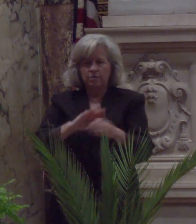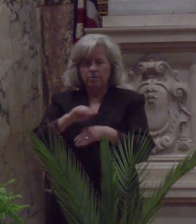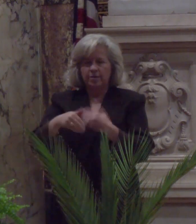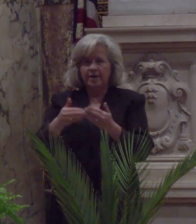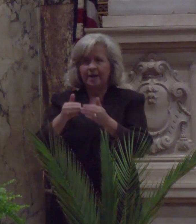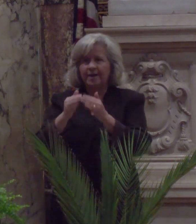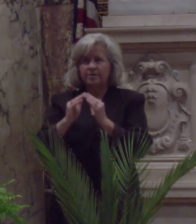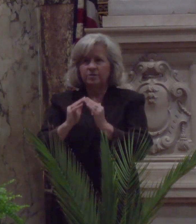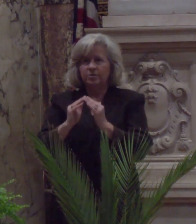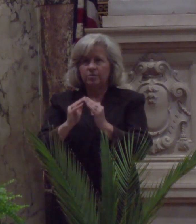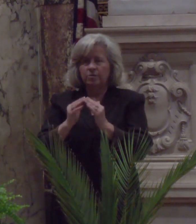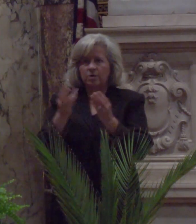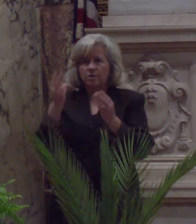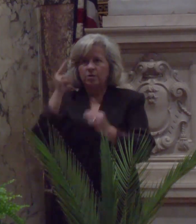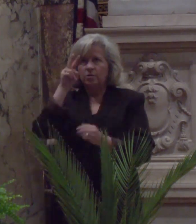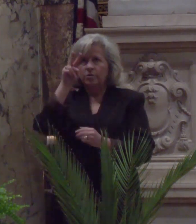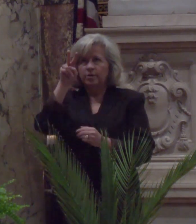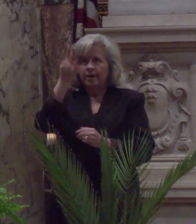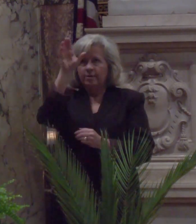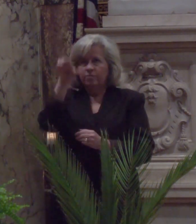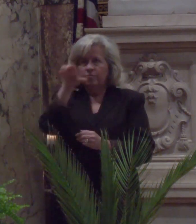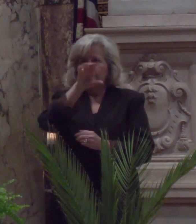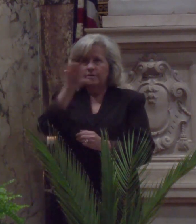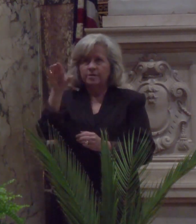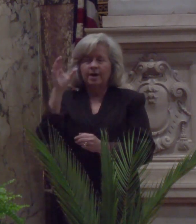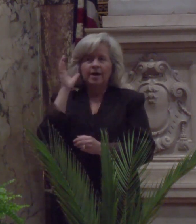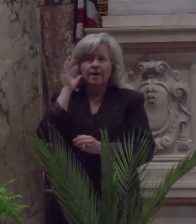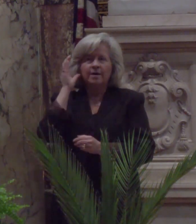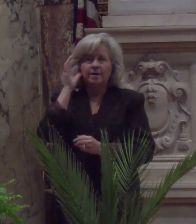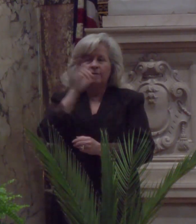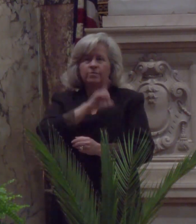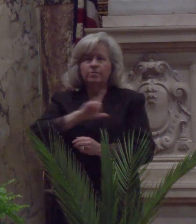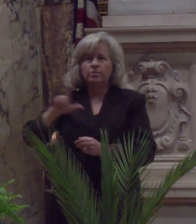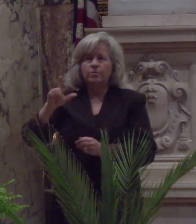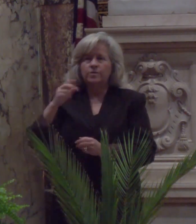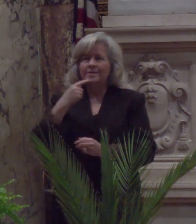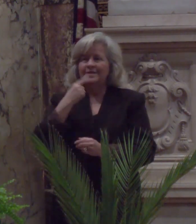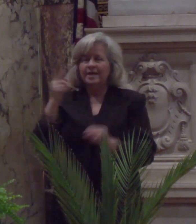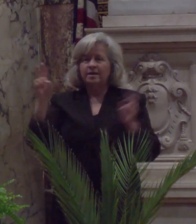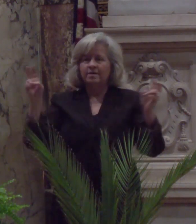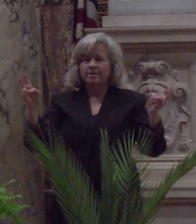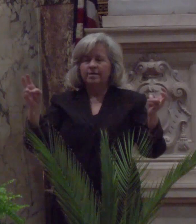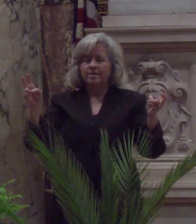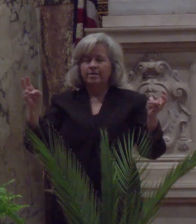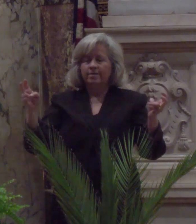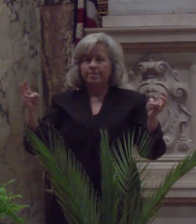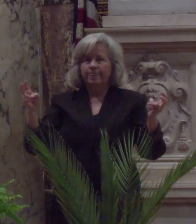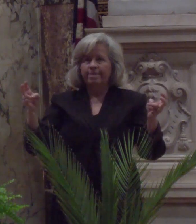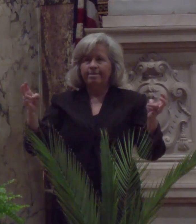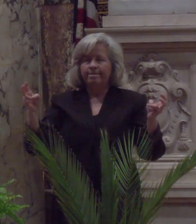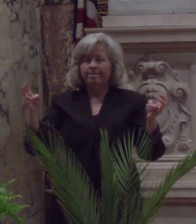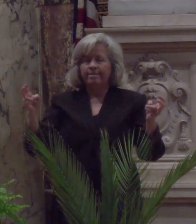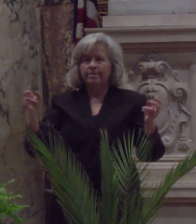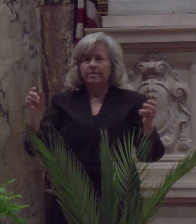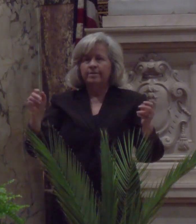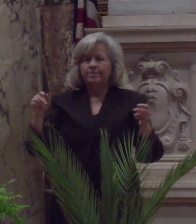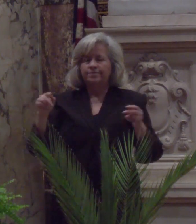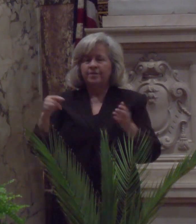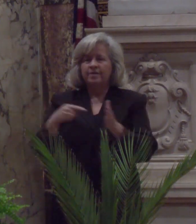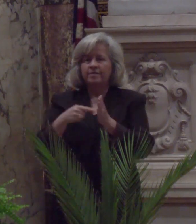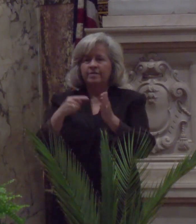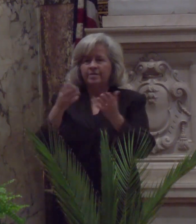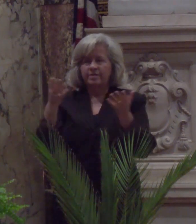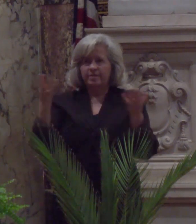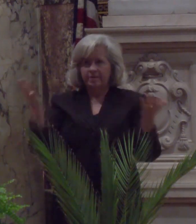you to do is to look at the cross and hear the Lord say to you, "This is how much I love